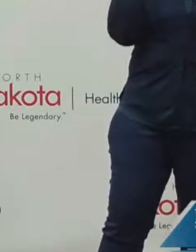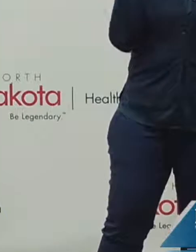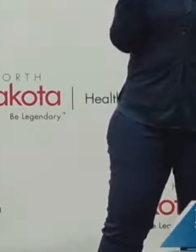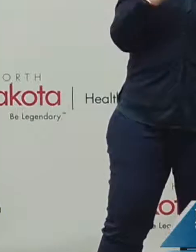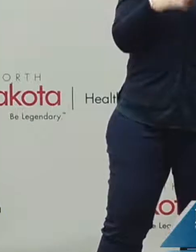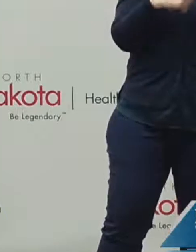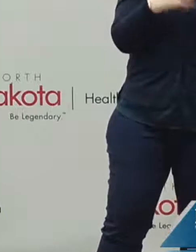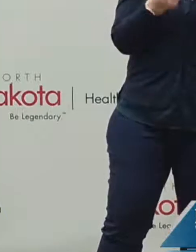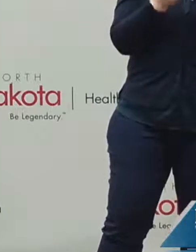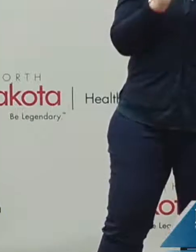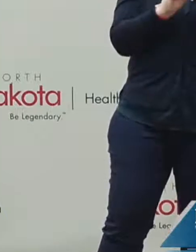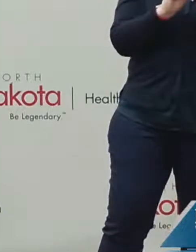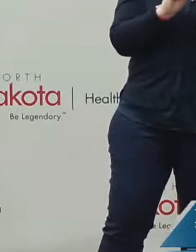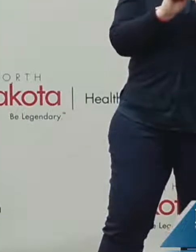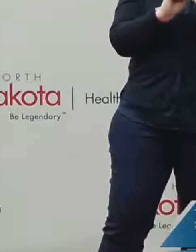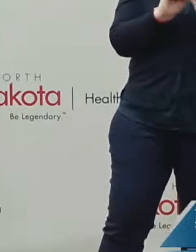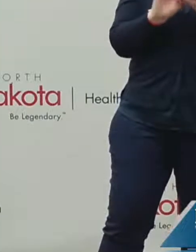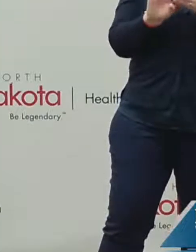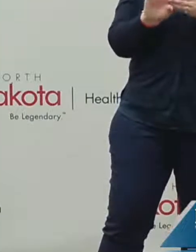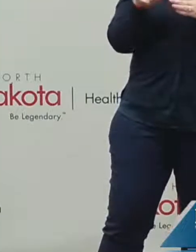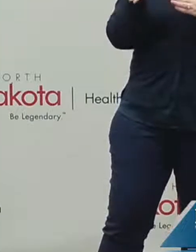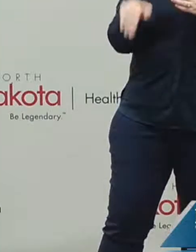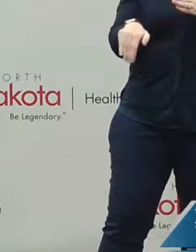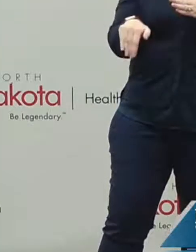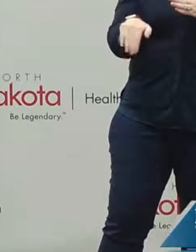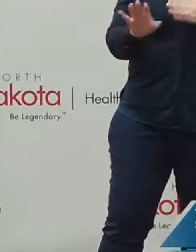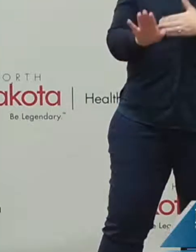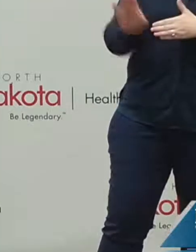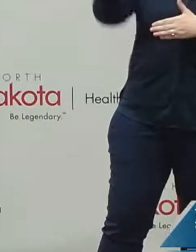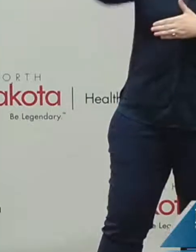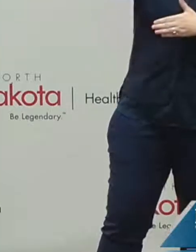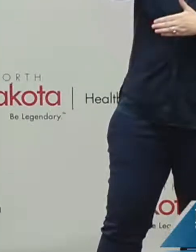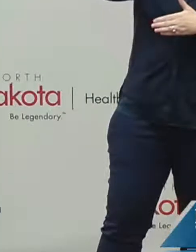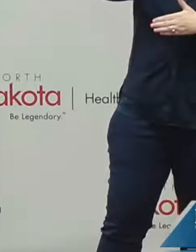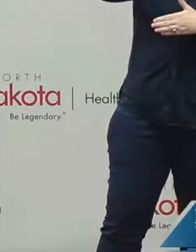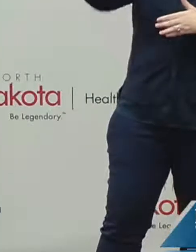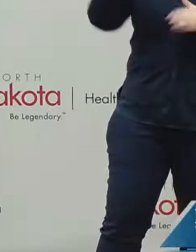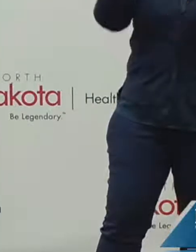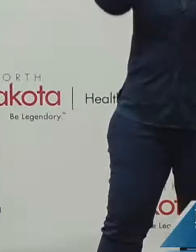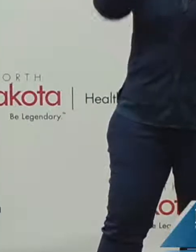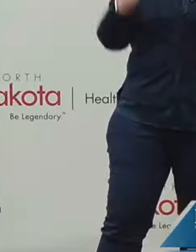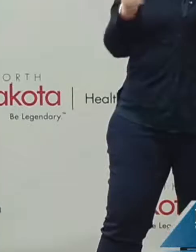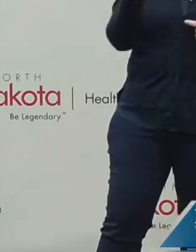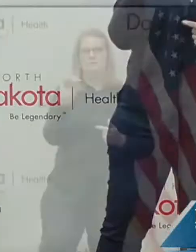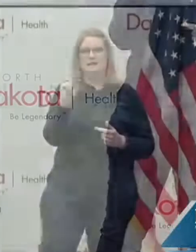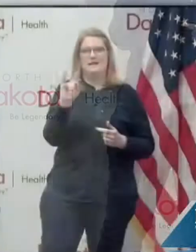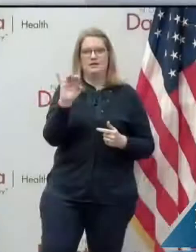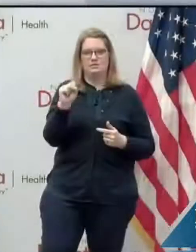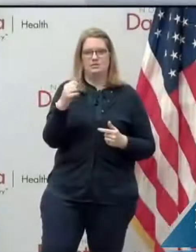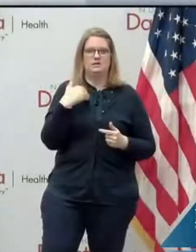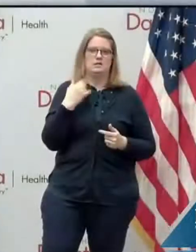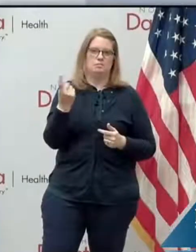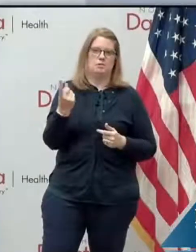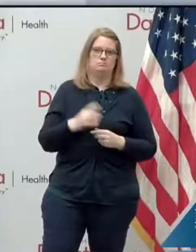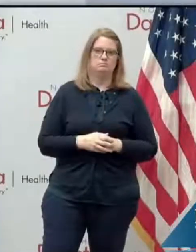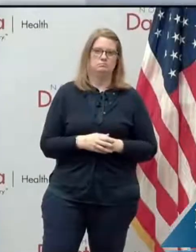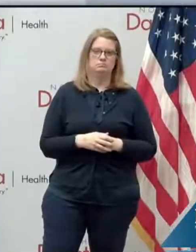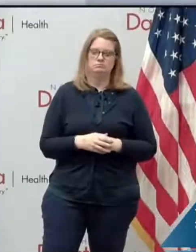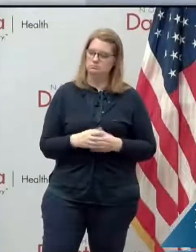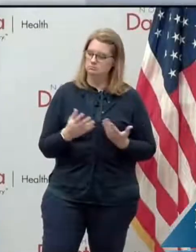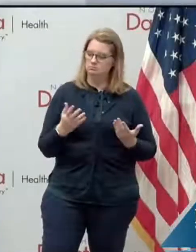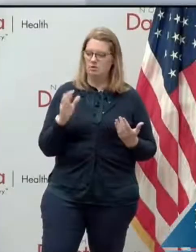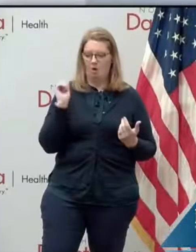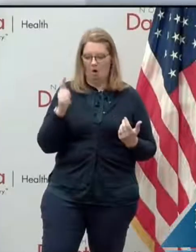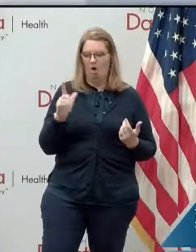our numbers headed in the wrong direction. We now have, again, we're in a position where every single county in North Dakota has at least one active case.